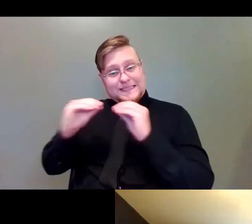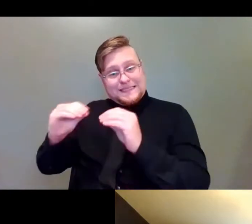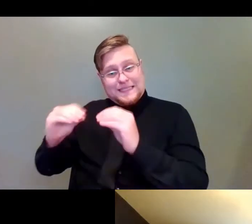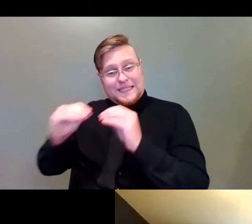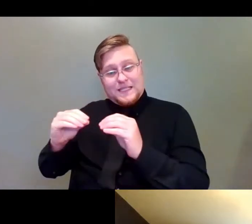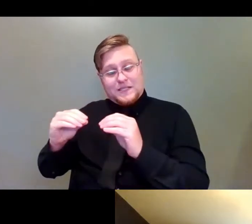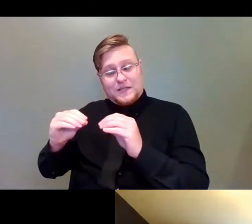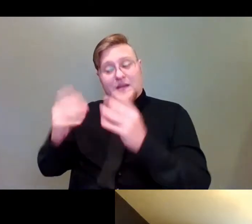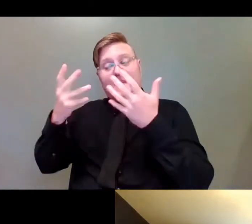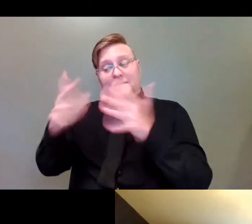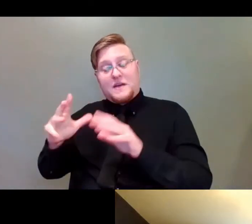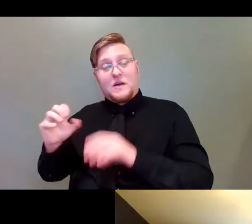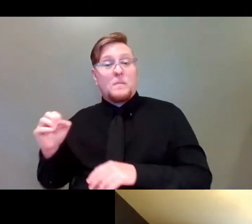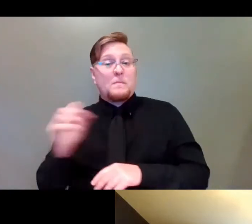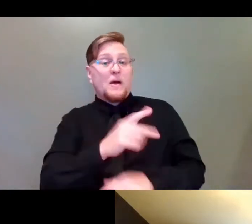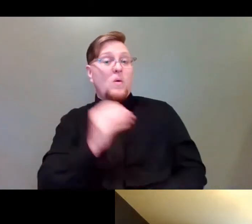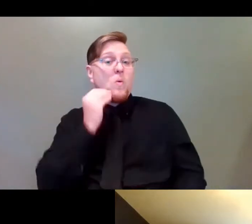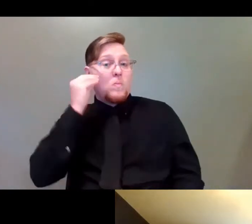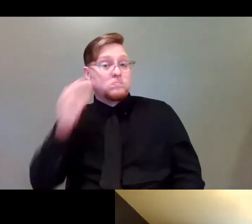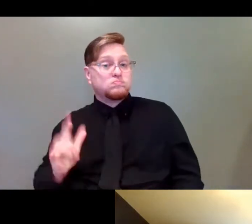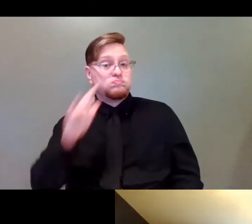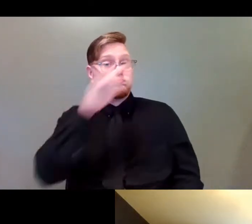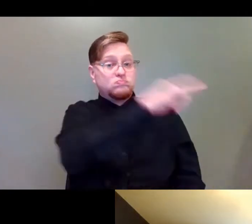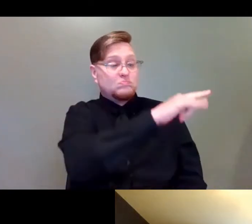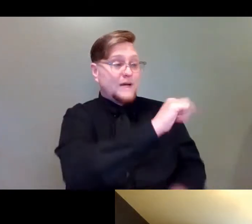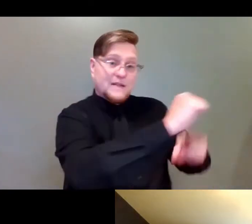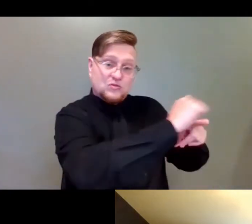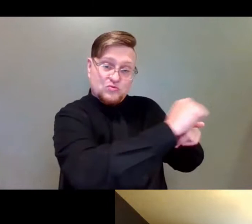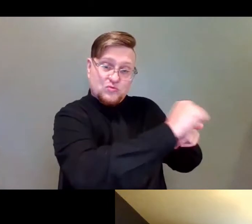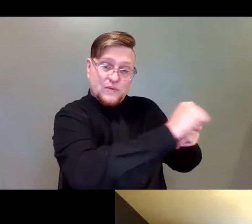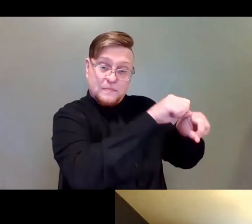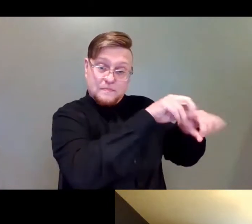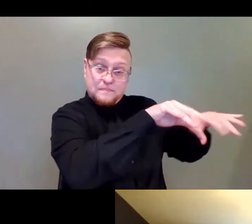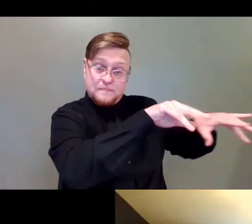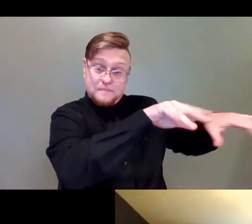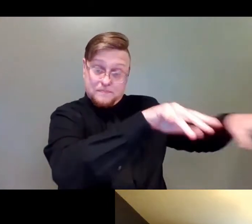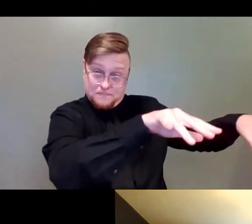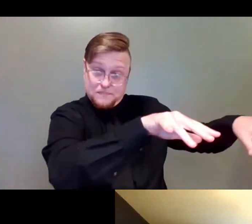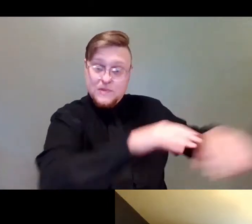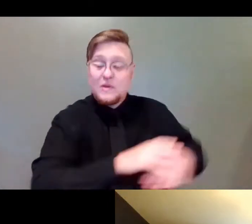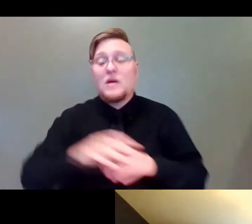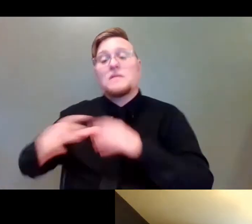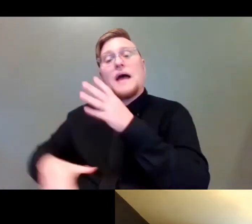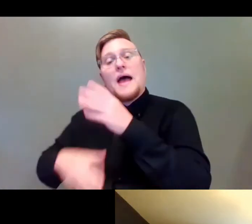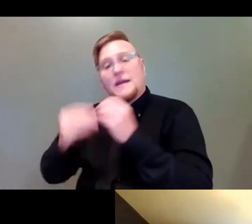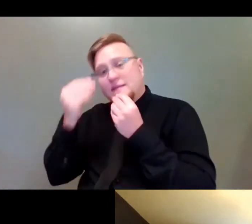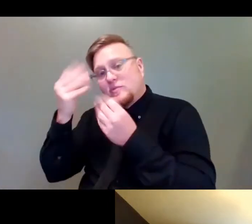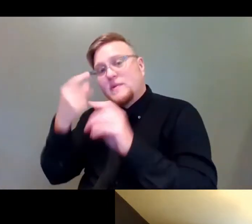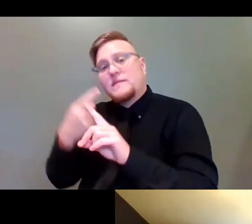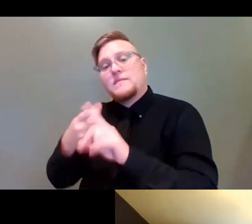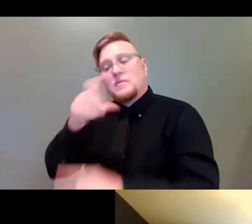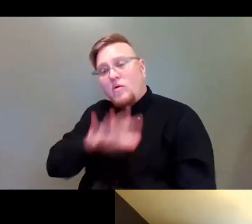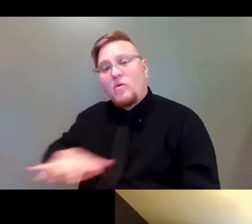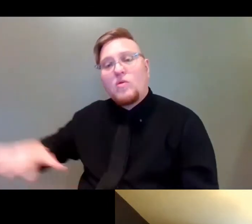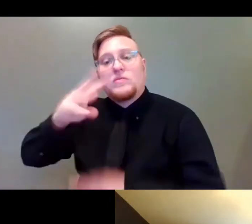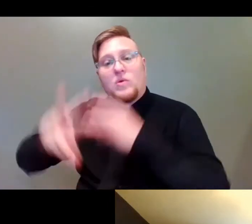which was that we wrote, and then we had added information from our disabled women trainers from around the world to